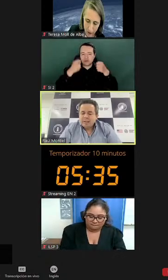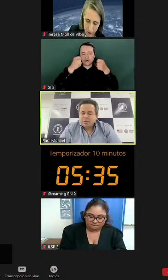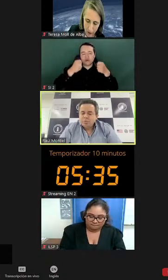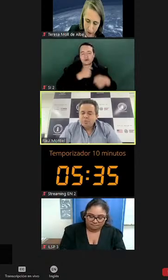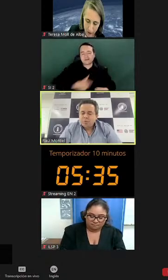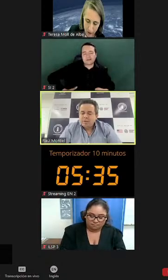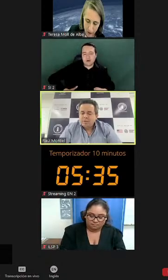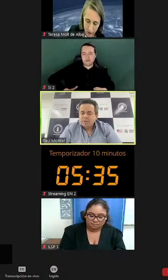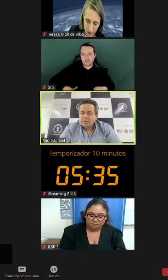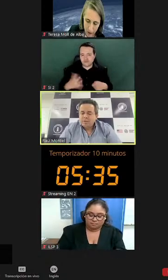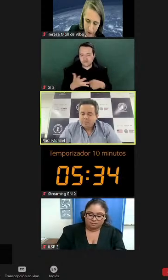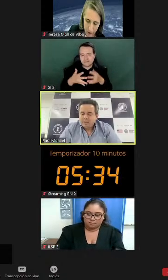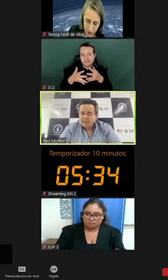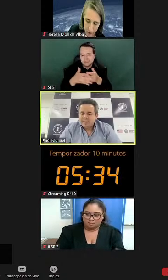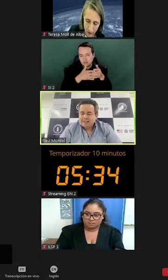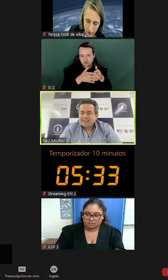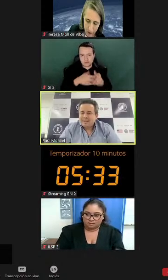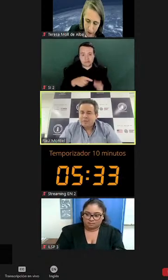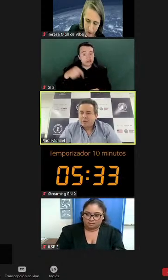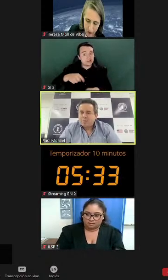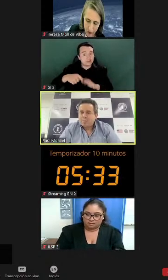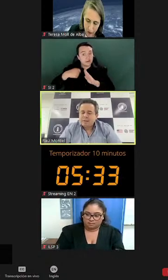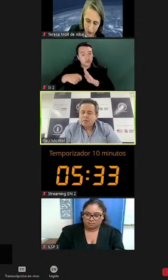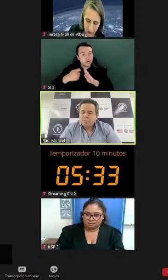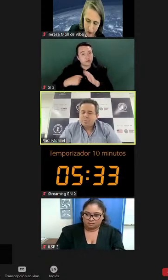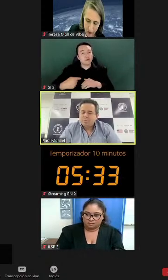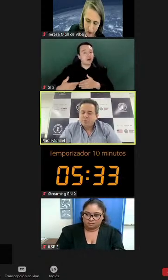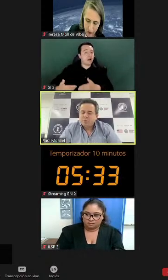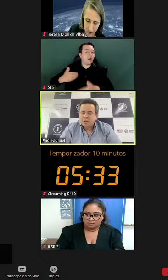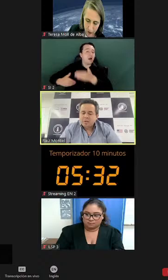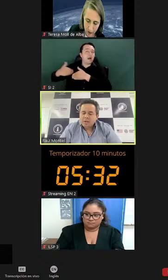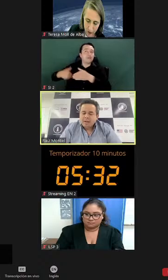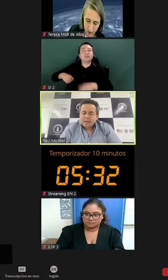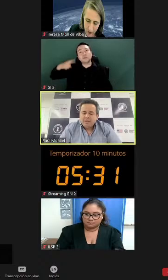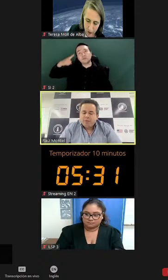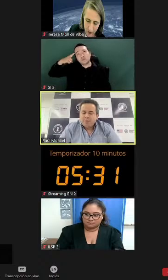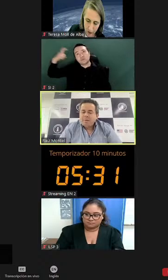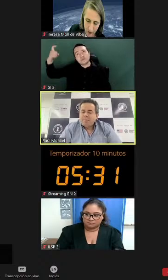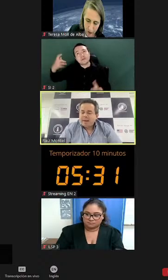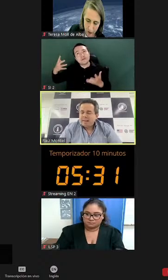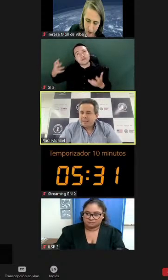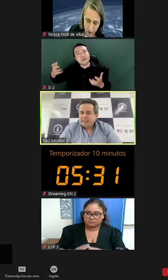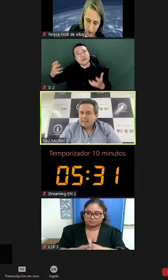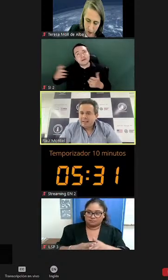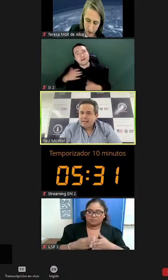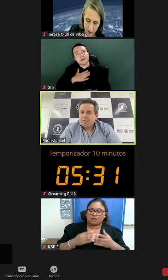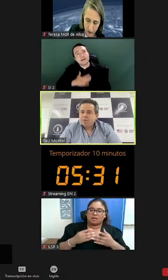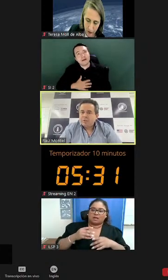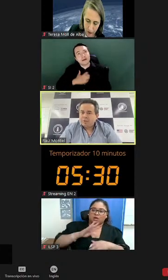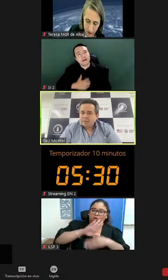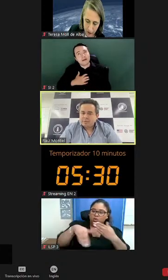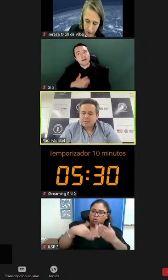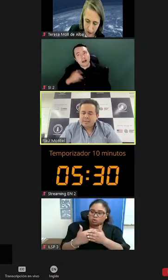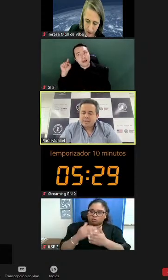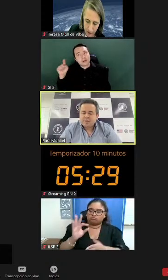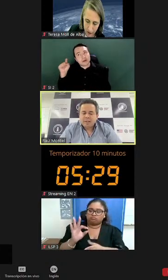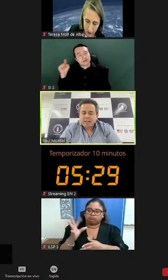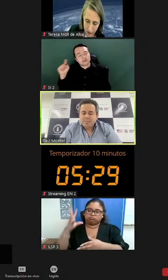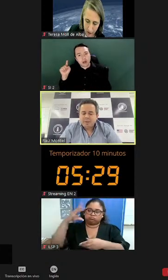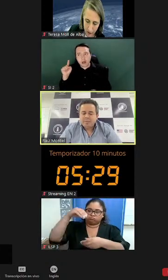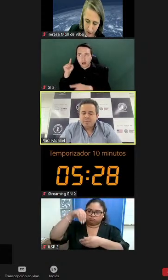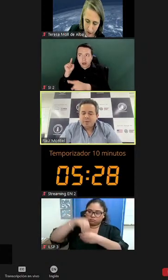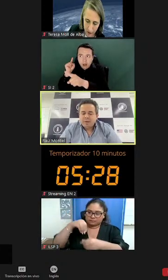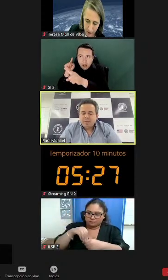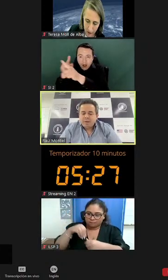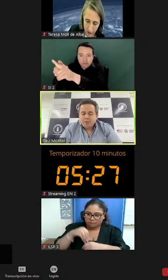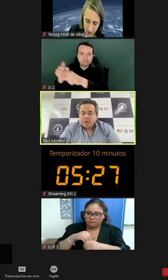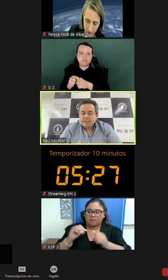state even though this is a dream project that was shared by many this is part